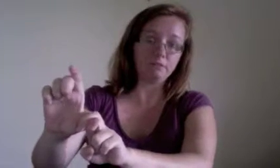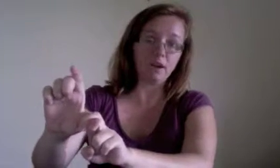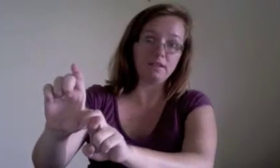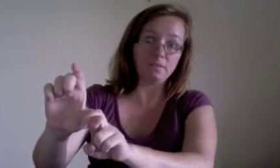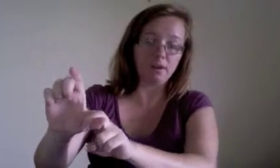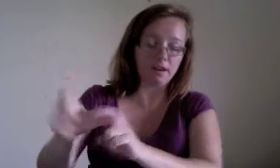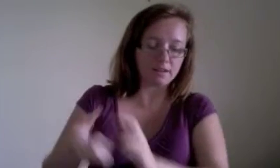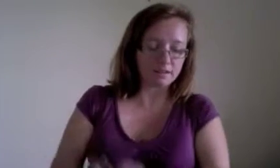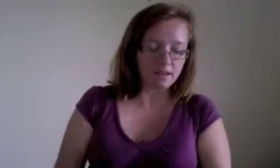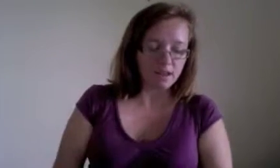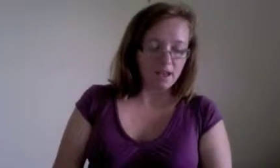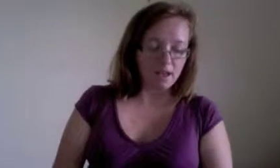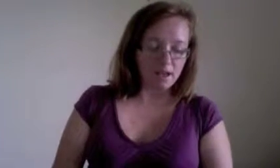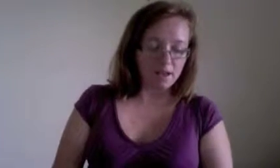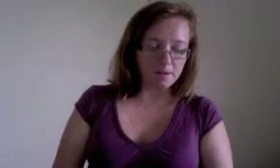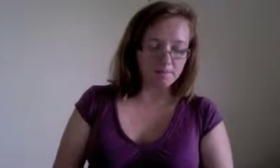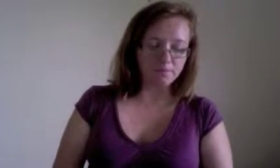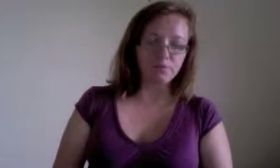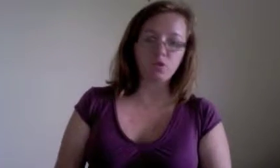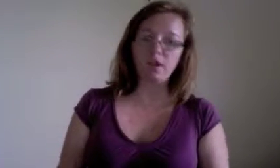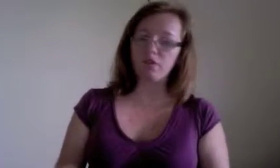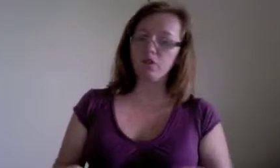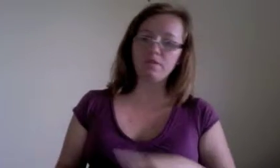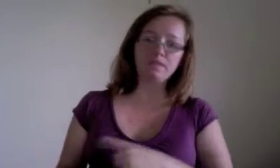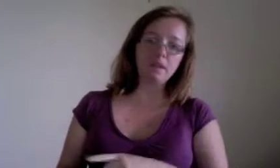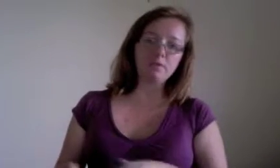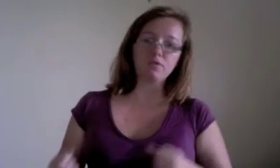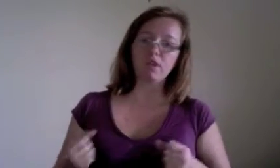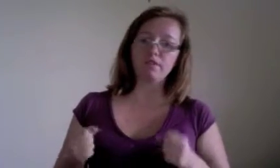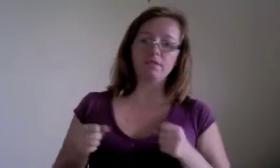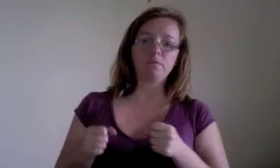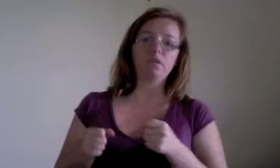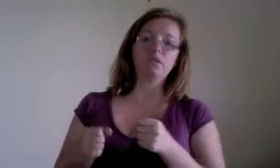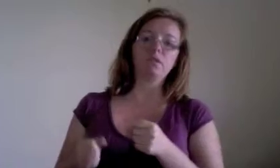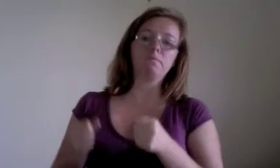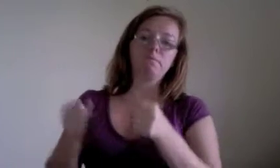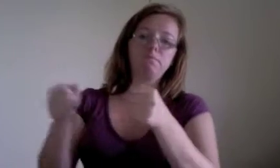ride somewhere, I guess. Drive to is the same as driving. So,